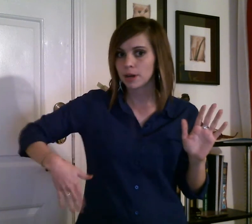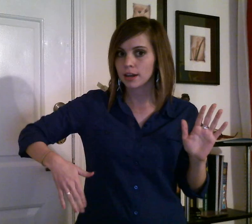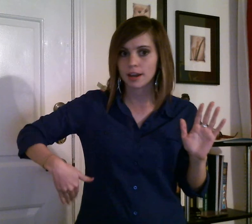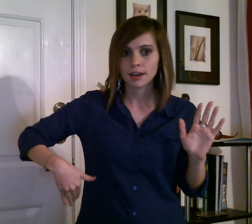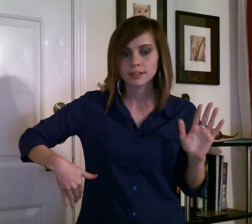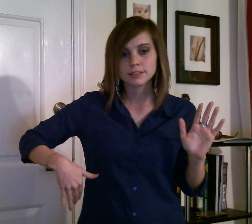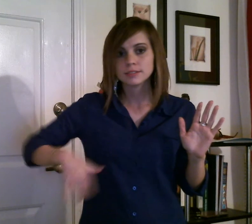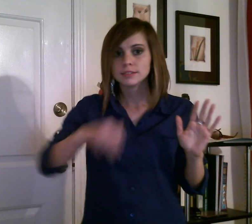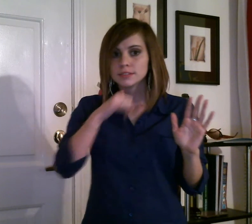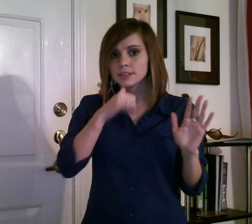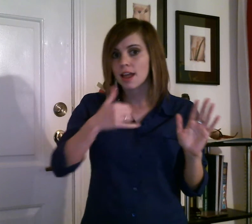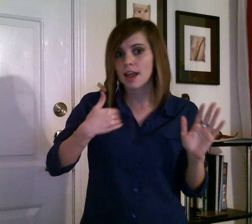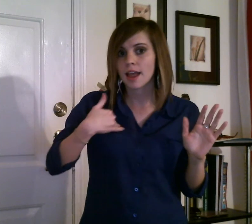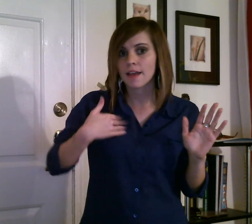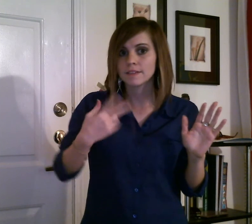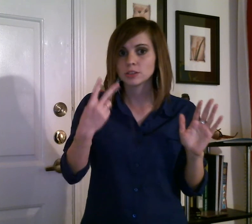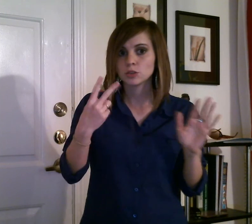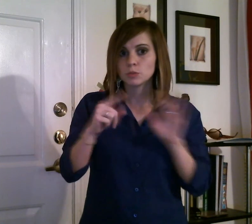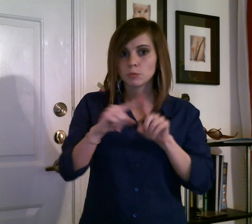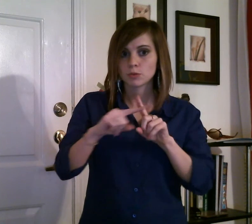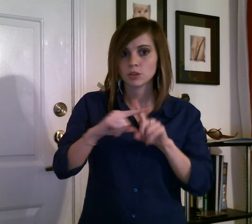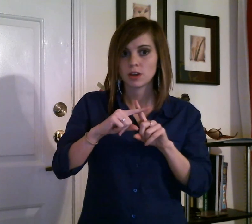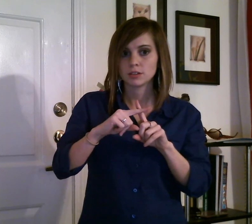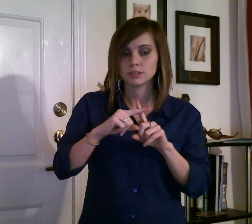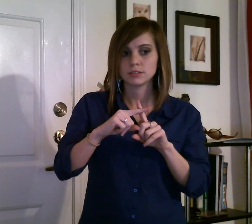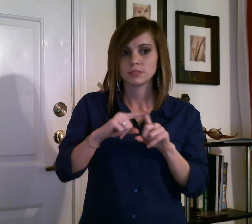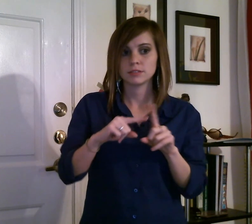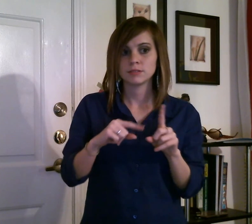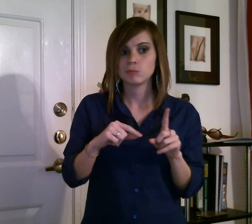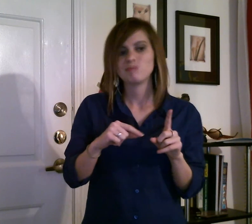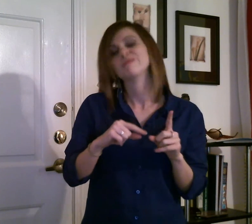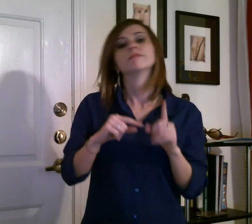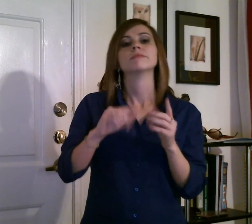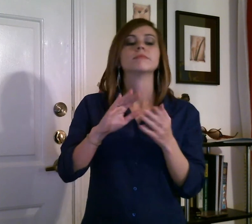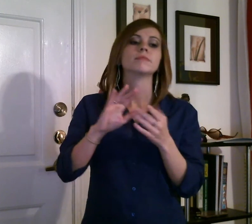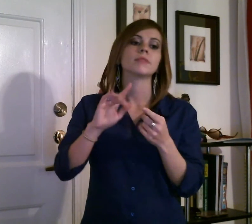protons. But then the deuterium keeps fusing, and then we eventually end up with